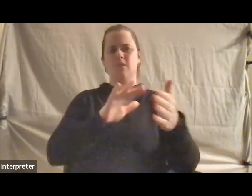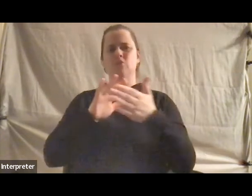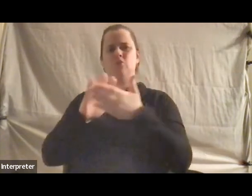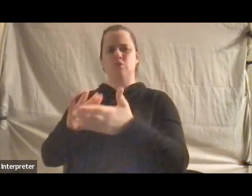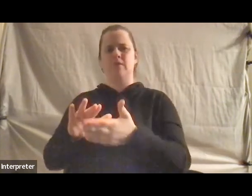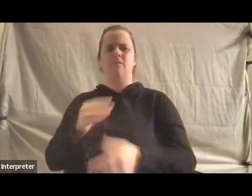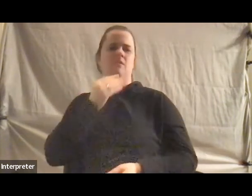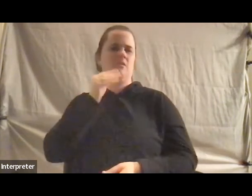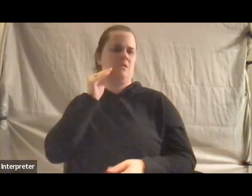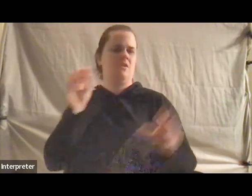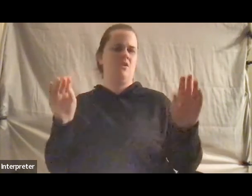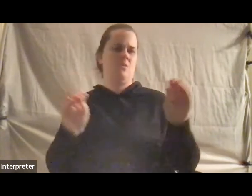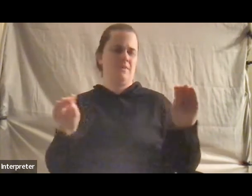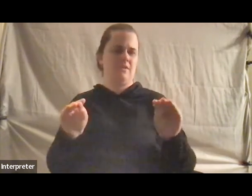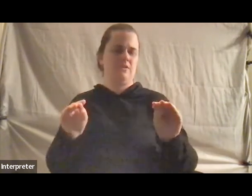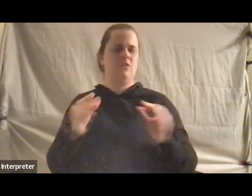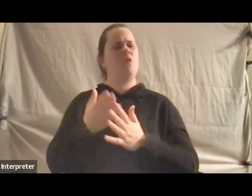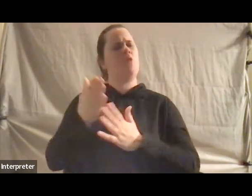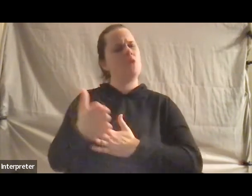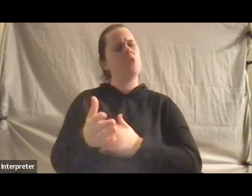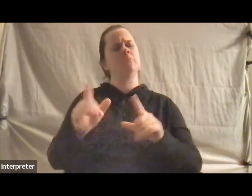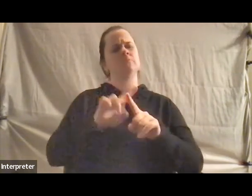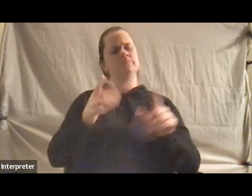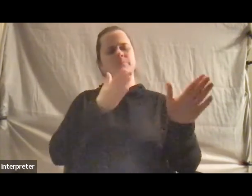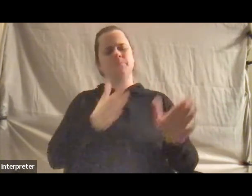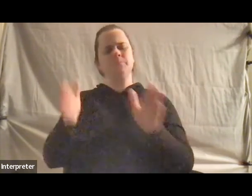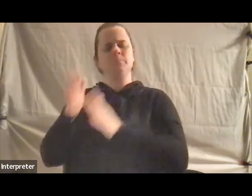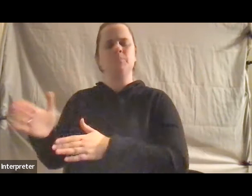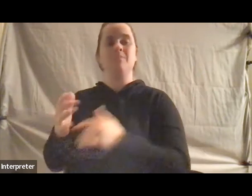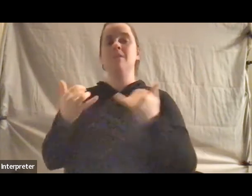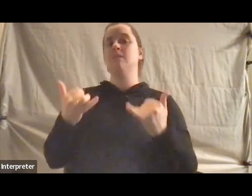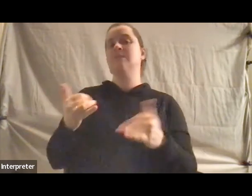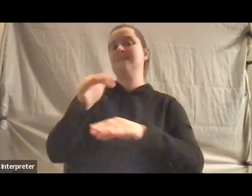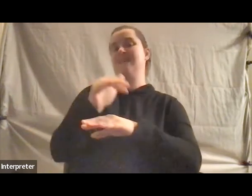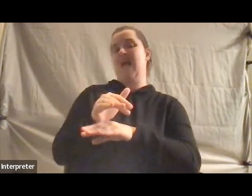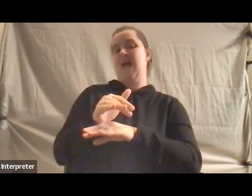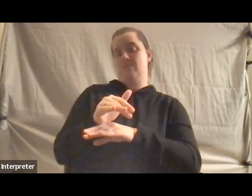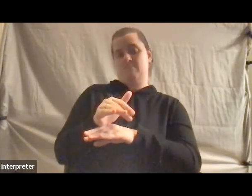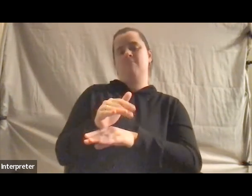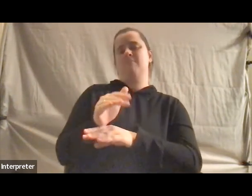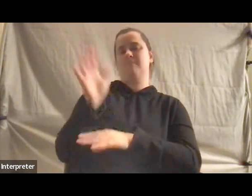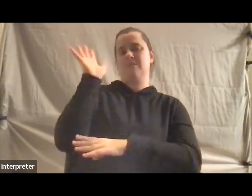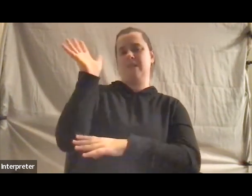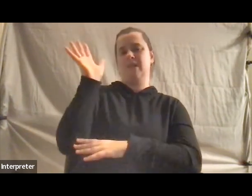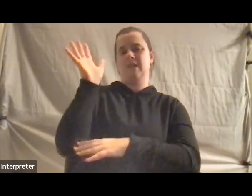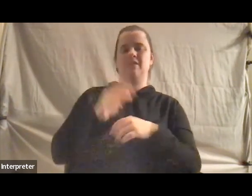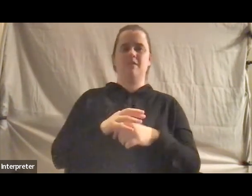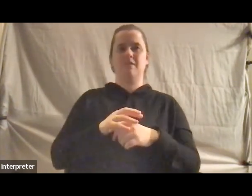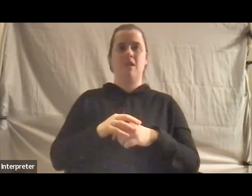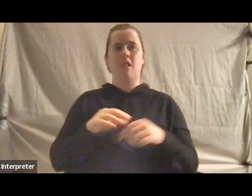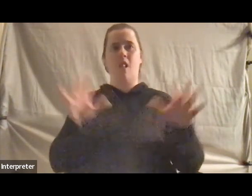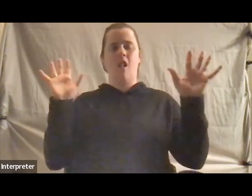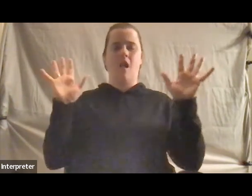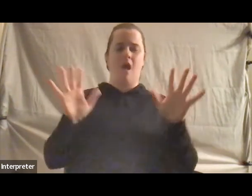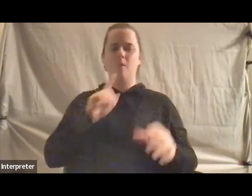workforce development strategies. Now, while tonight's speech didn't include a lot of flashy promises